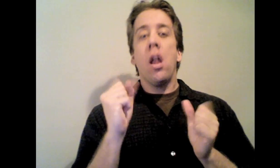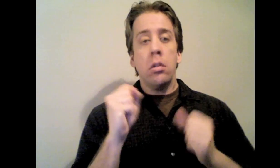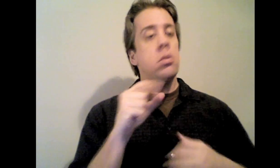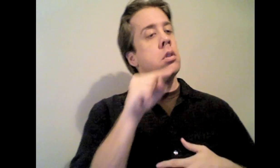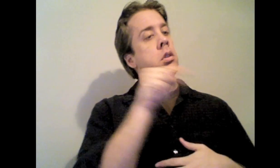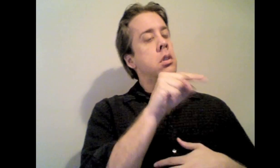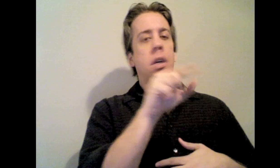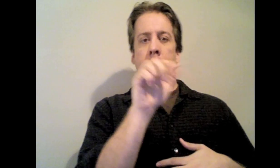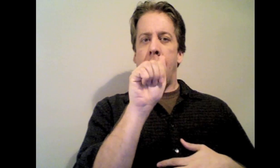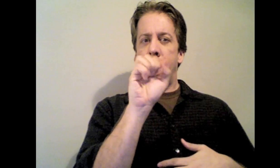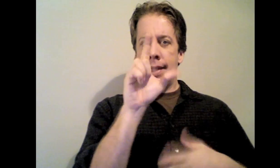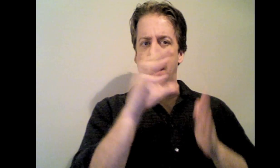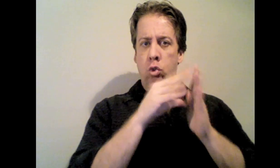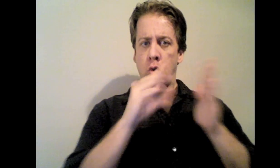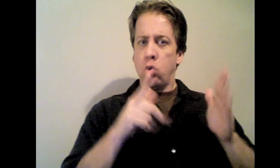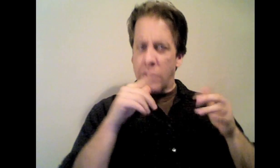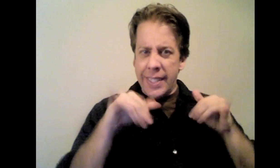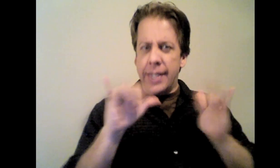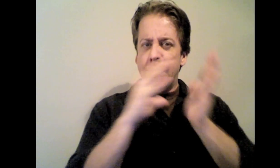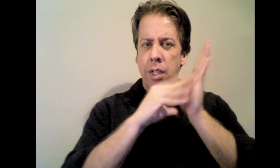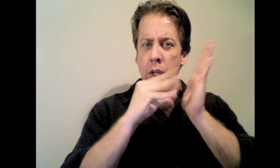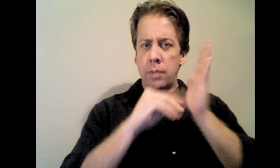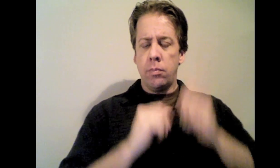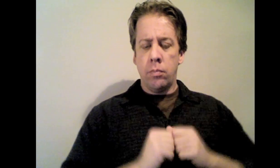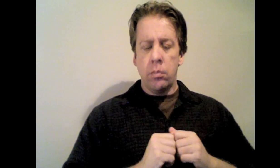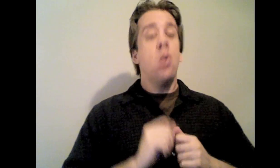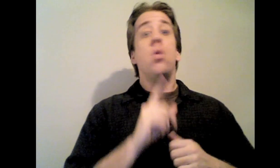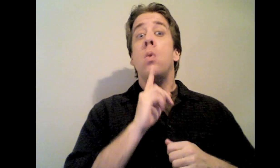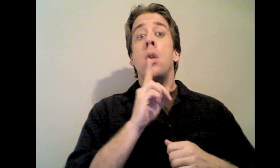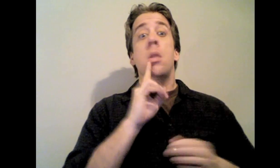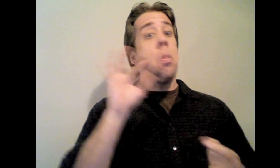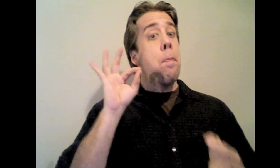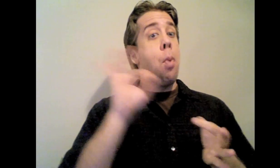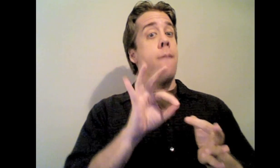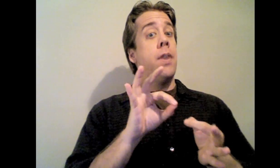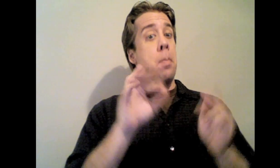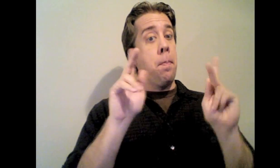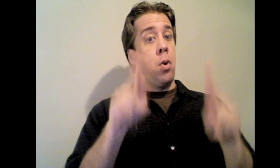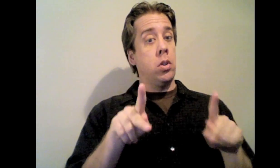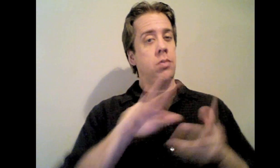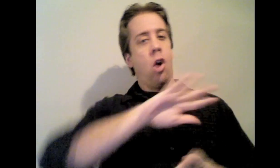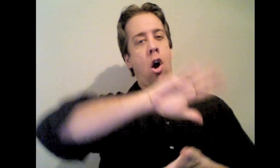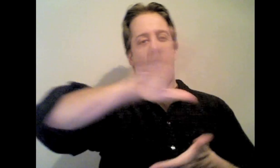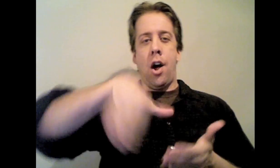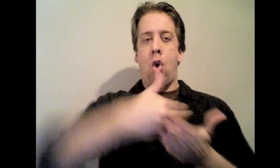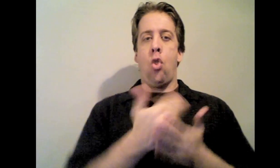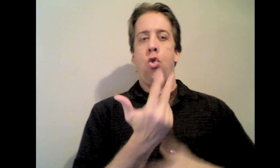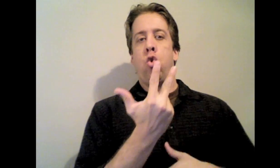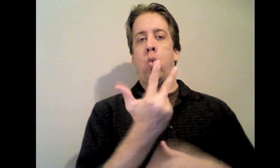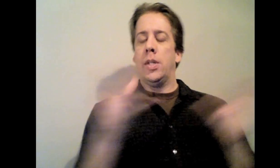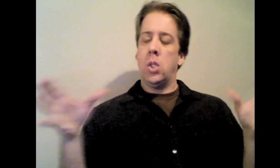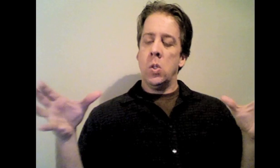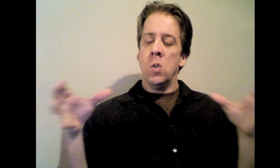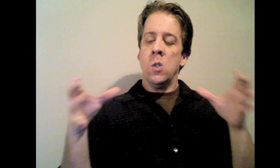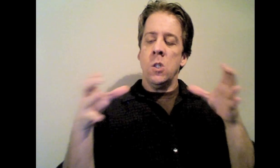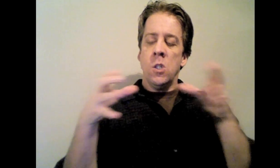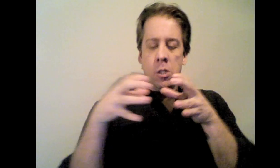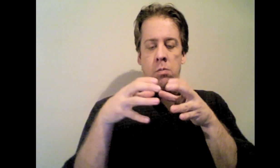The second interpreter was a Coda, and the third was an ASL student who was still learning and improving their skills. The perfect interpreter would be